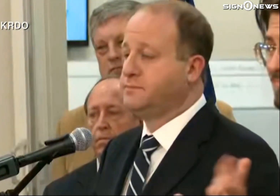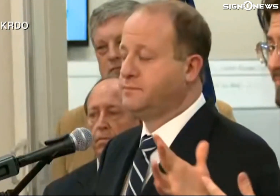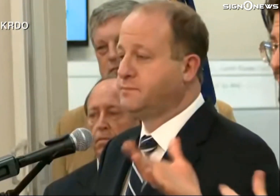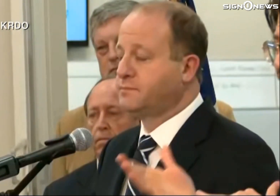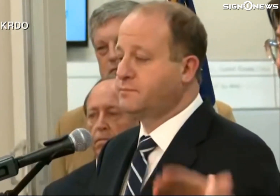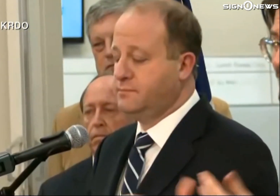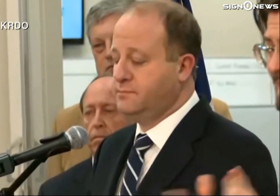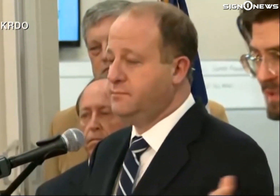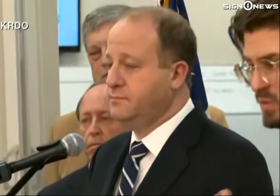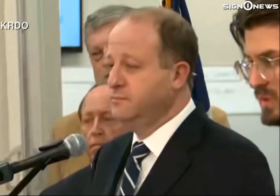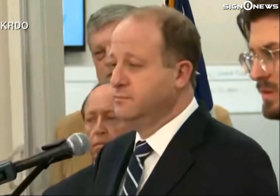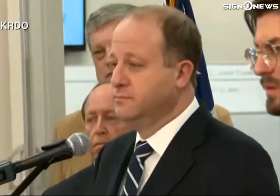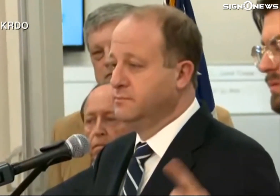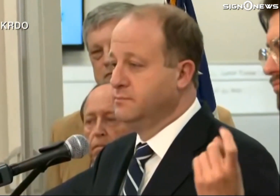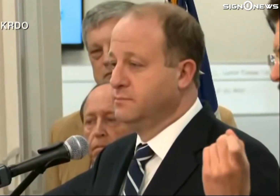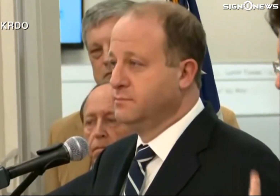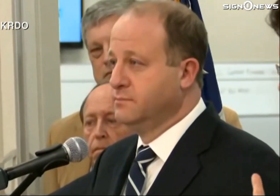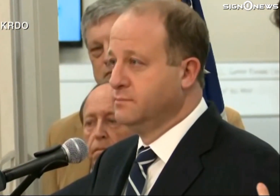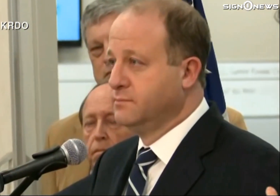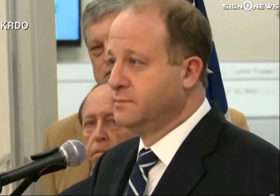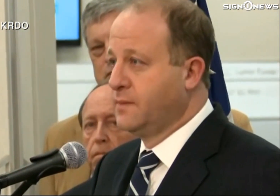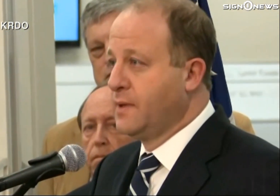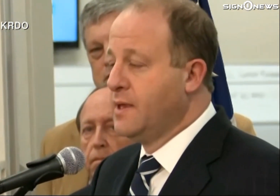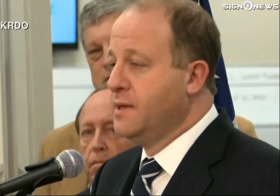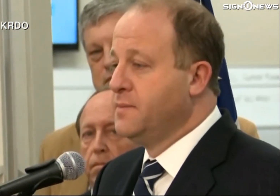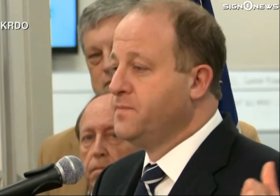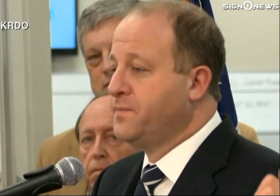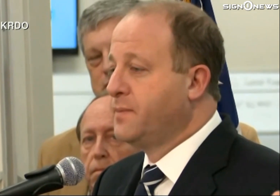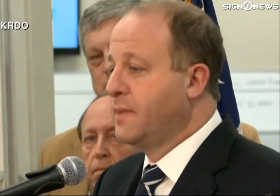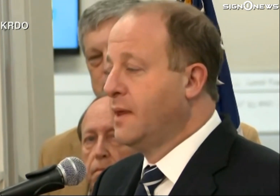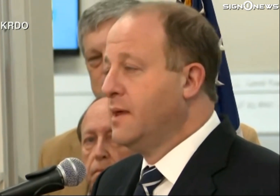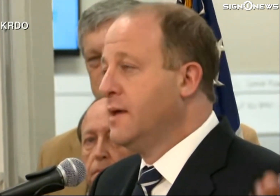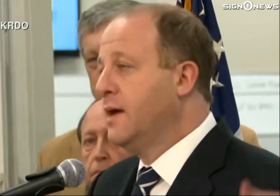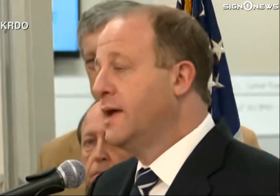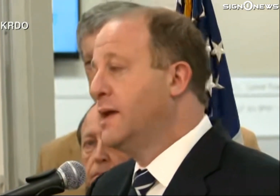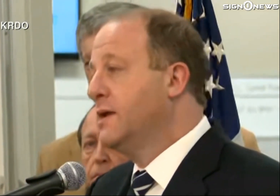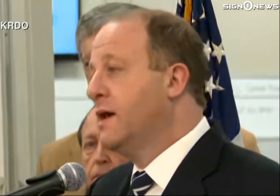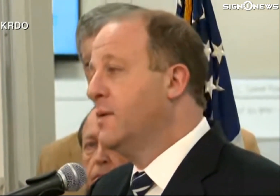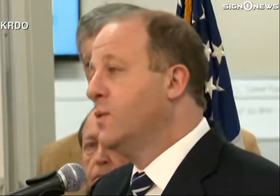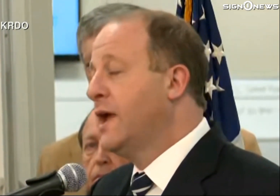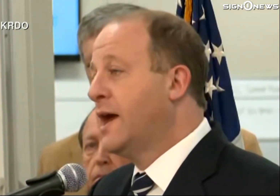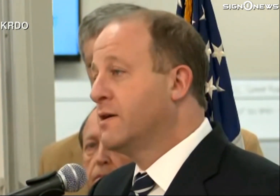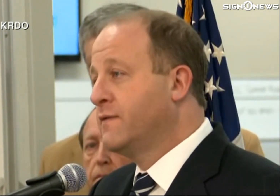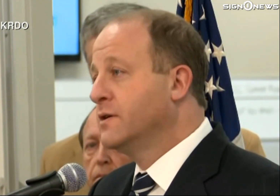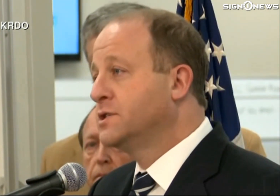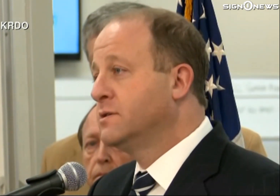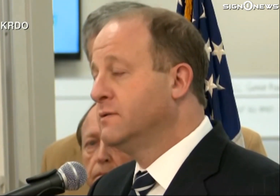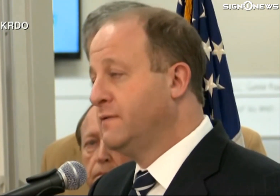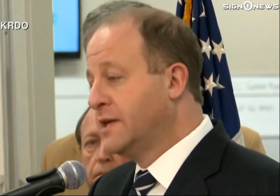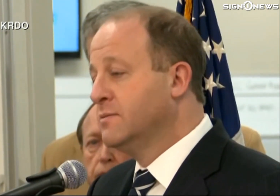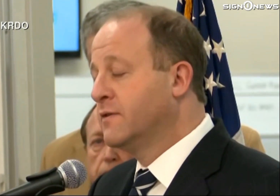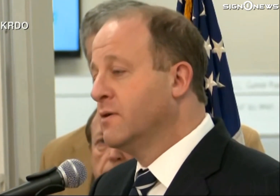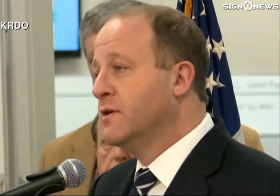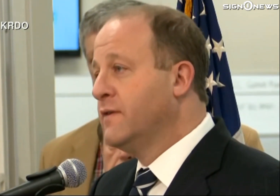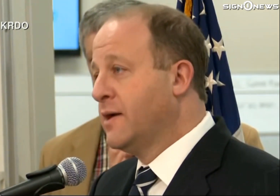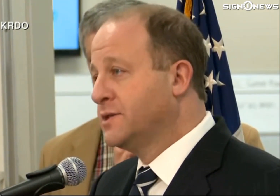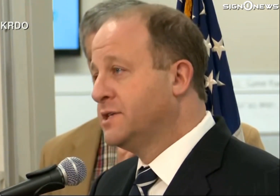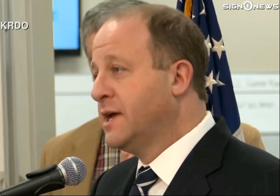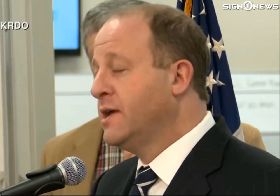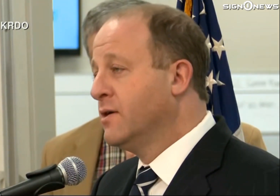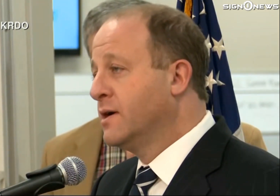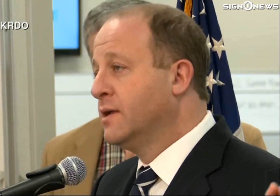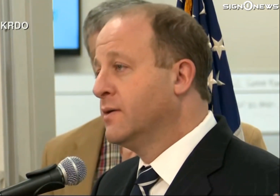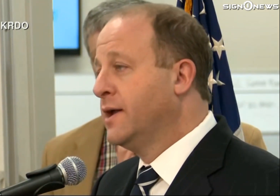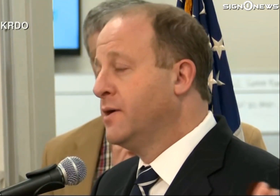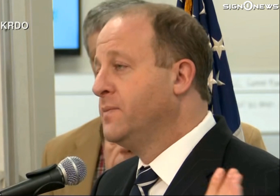Sir, are you able to say if she was in an assisted living facility prior to her hospitalization? Again, we had our first victim of coronavirus